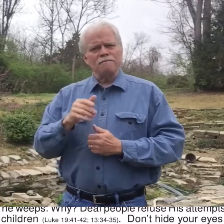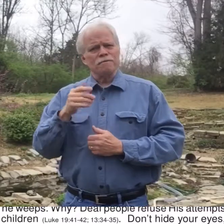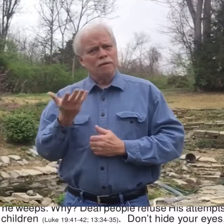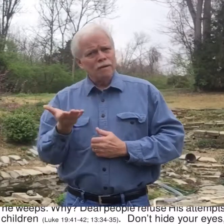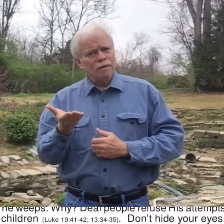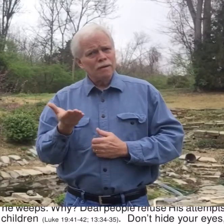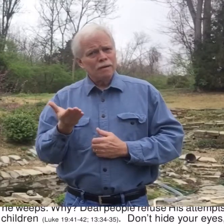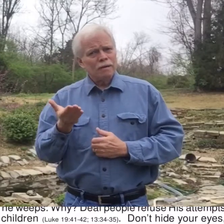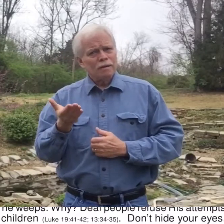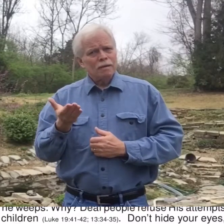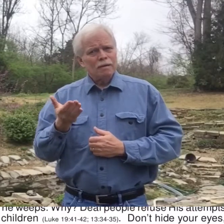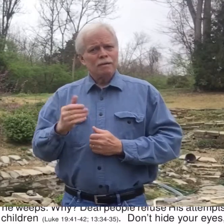35.